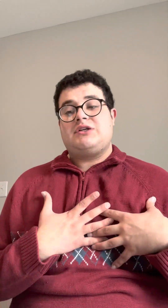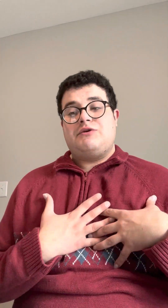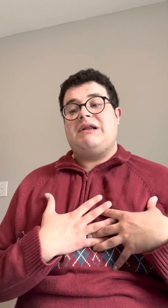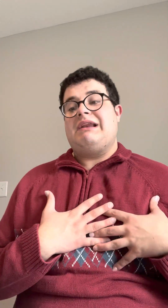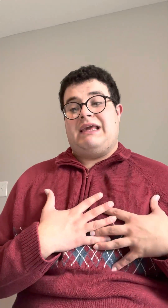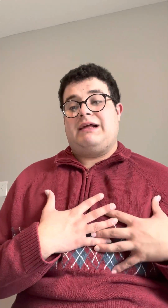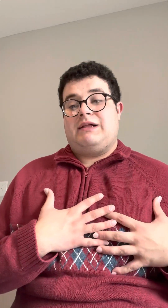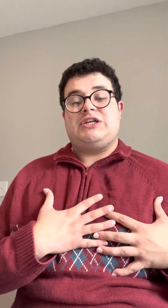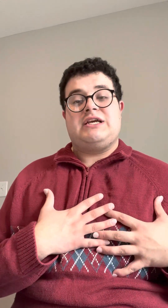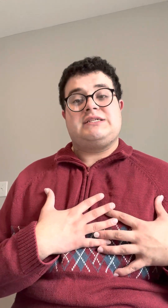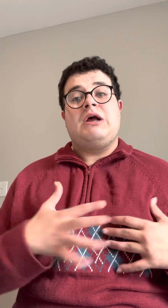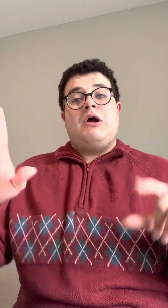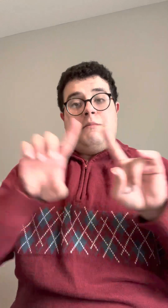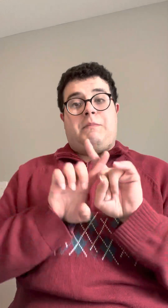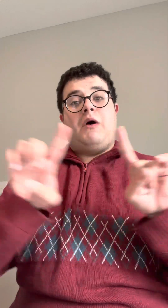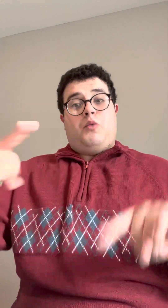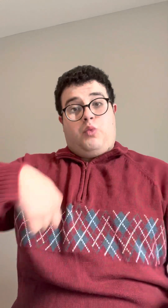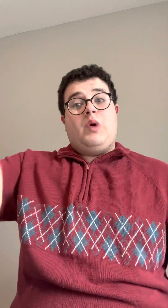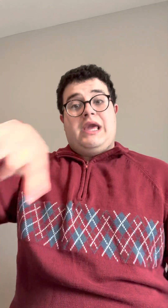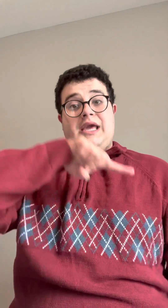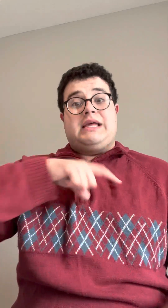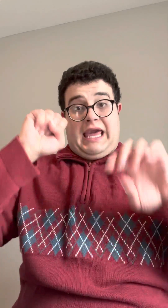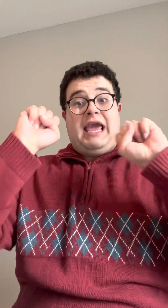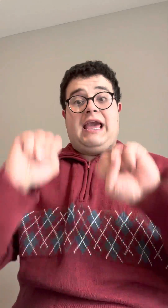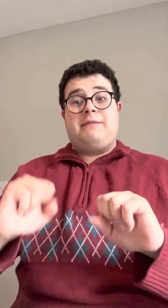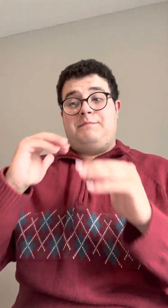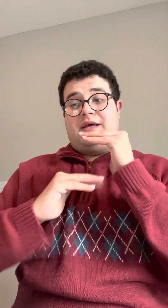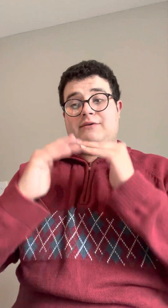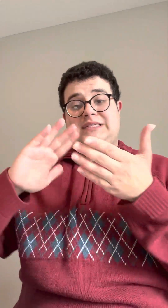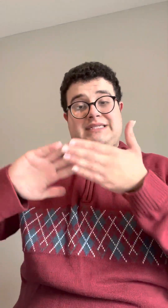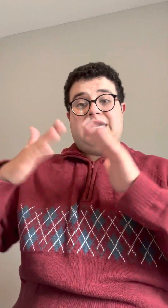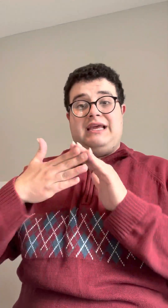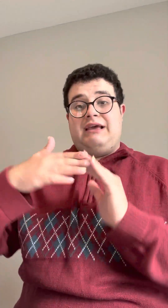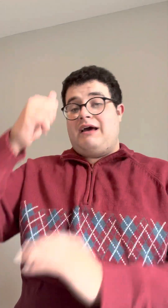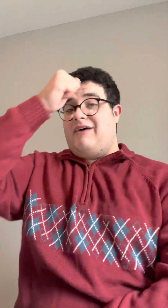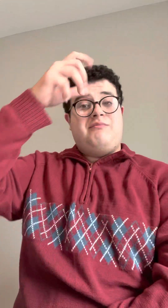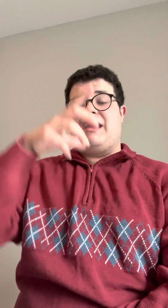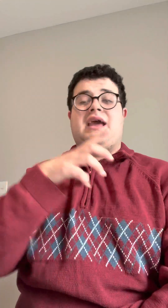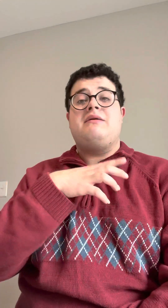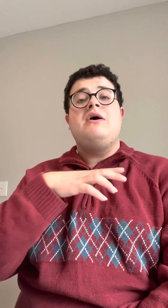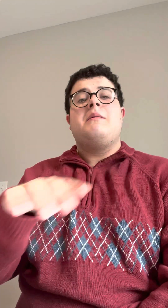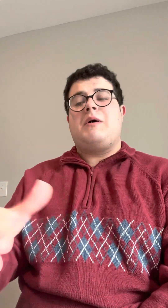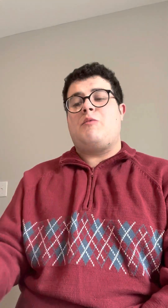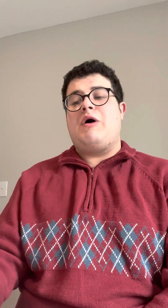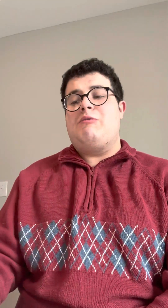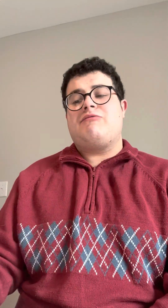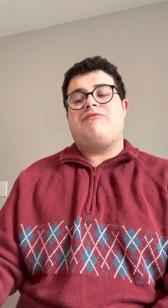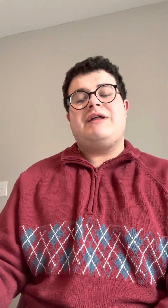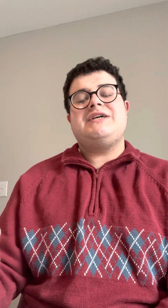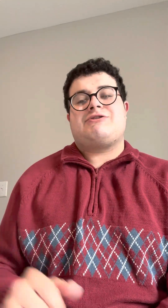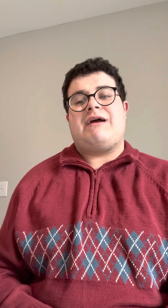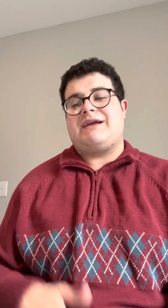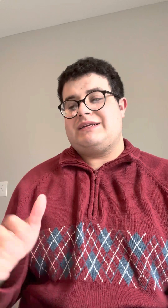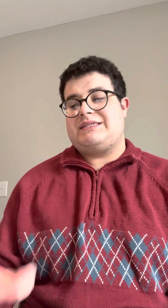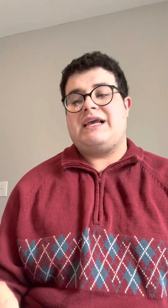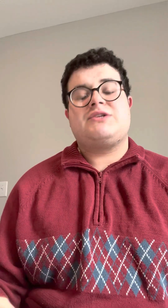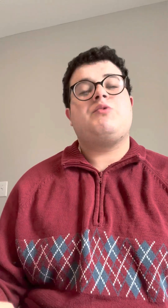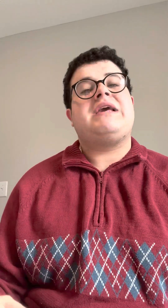it in English is, but we can build city of man. But what we're really trying to say is we can